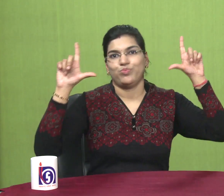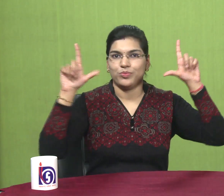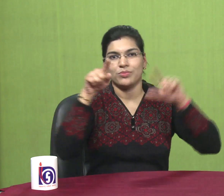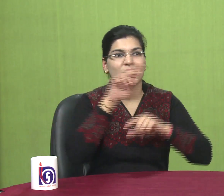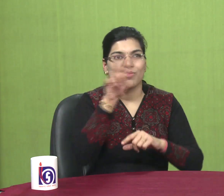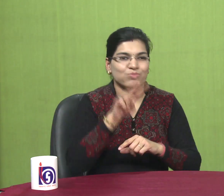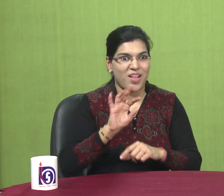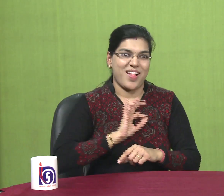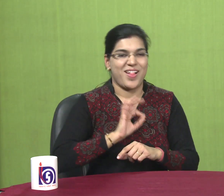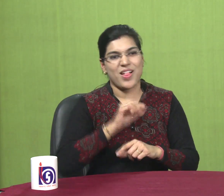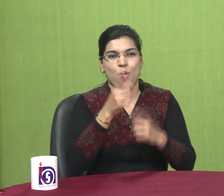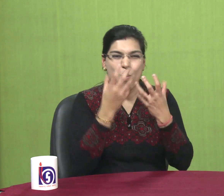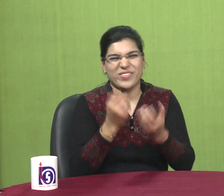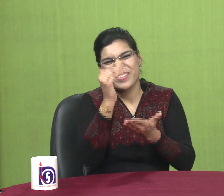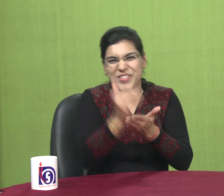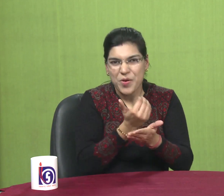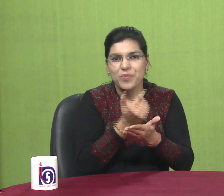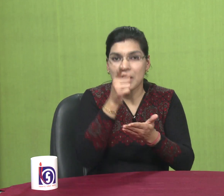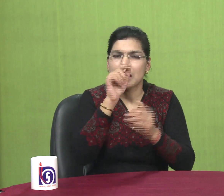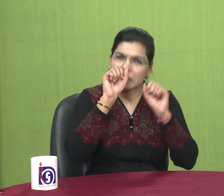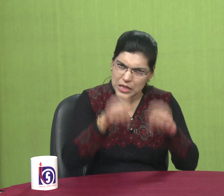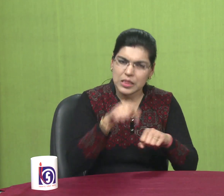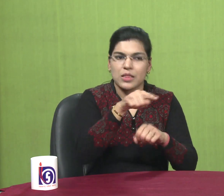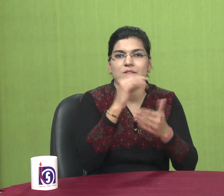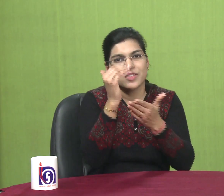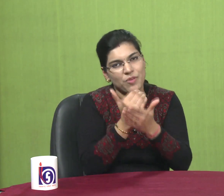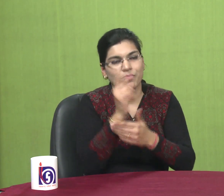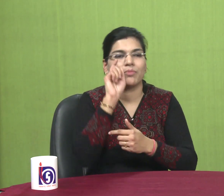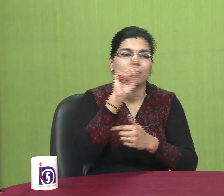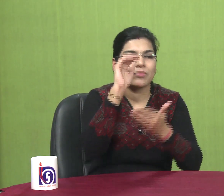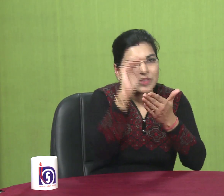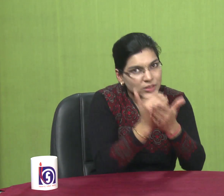web page to your desktop.